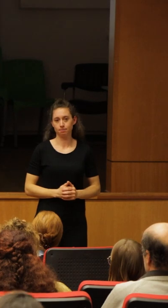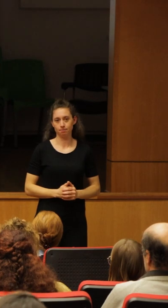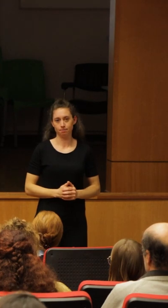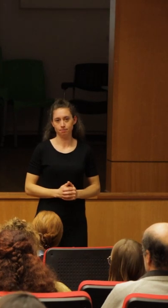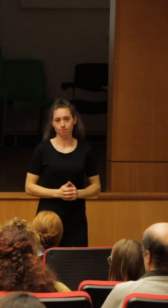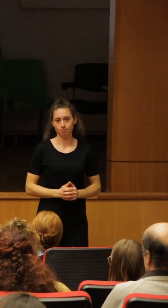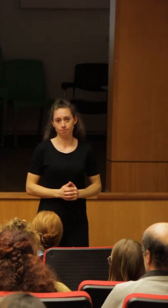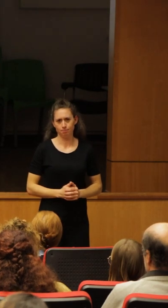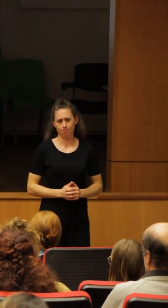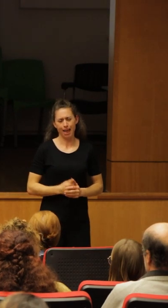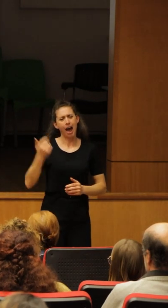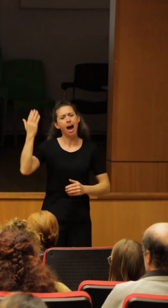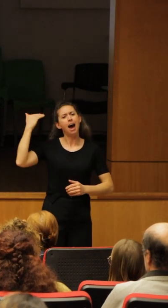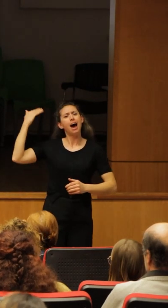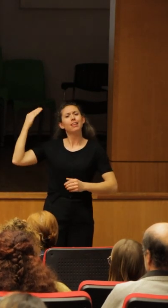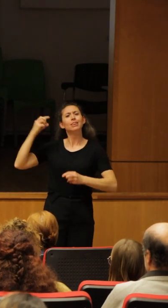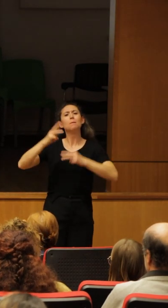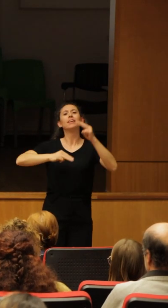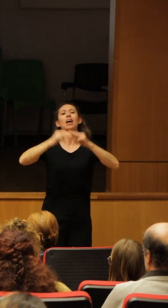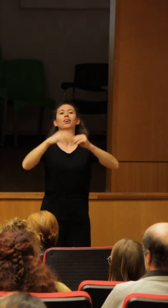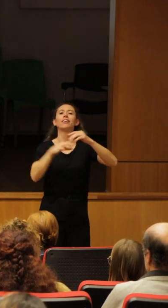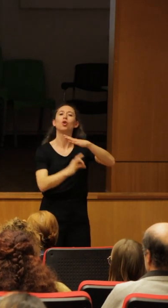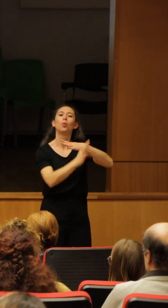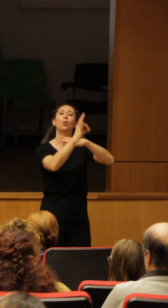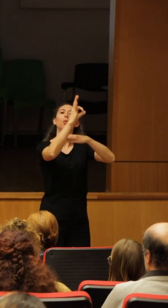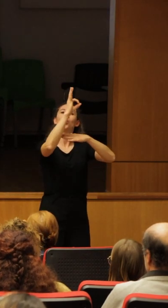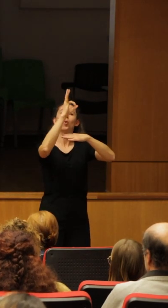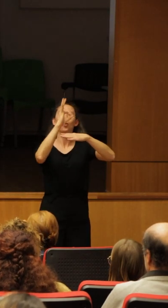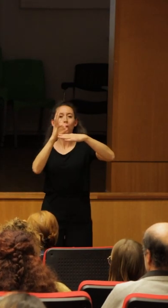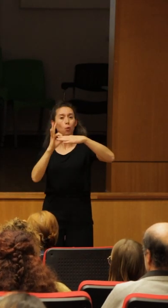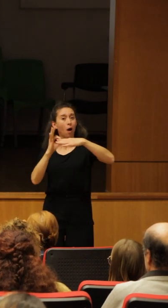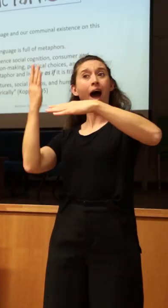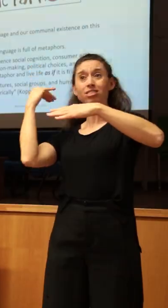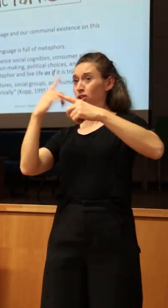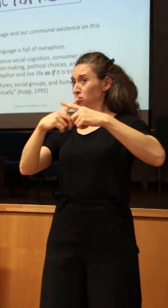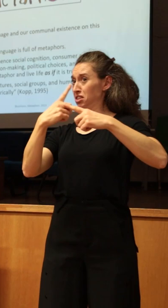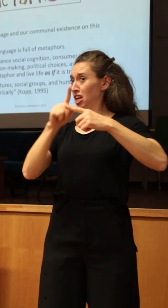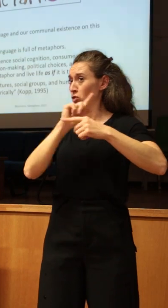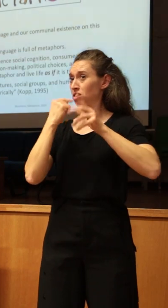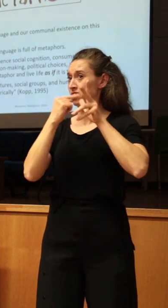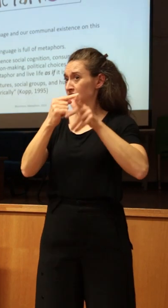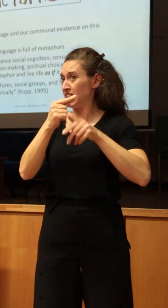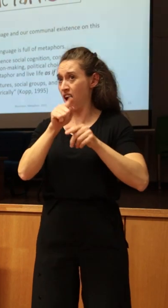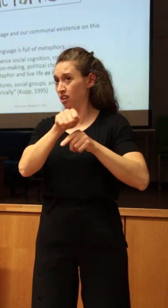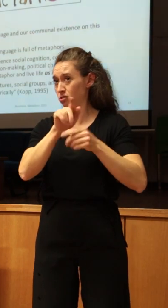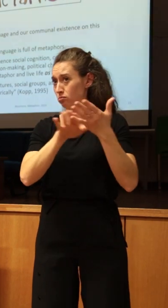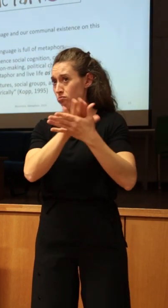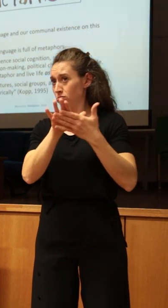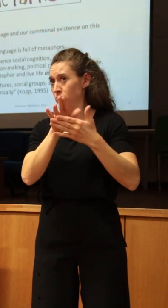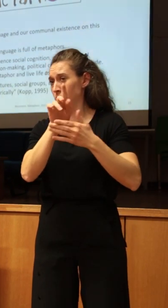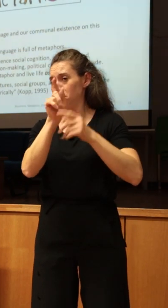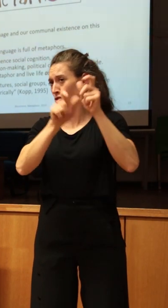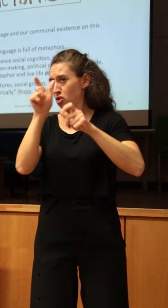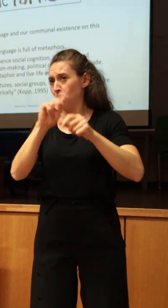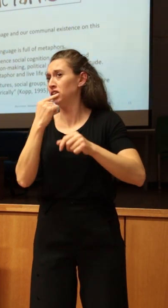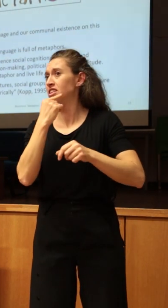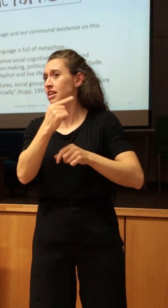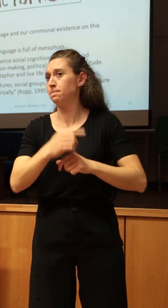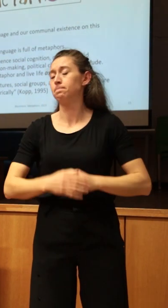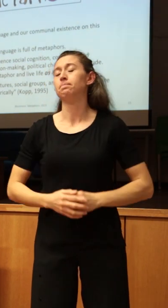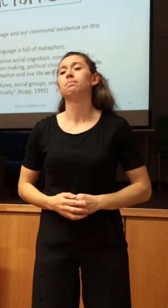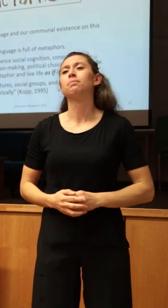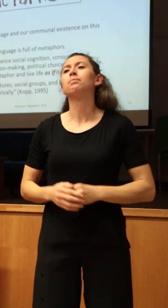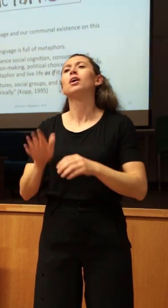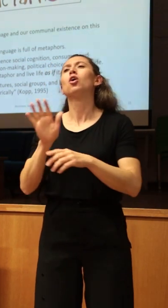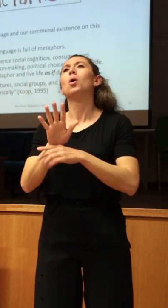did not exist. Cuando la metáfora del sol saliendo y el sol poniéndose aún no existía. Like a thousand years ago, poet.